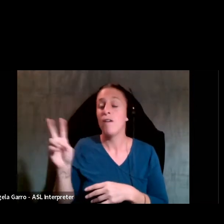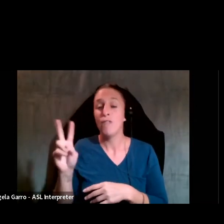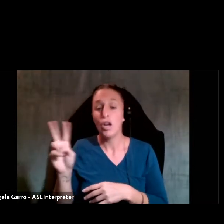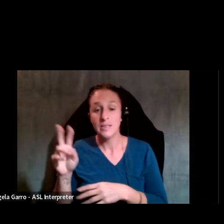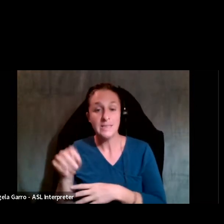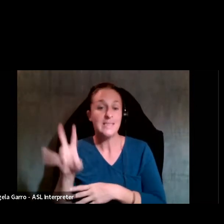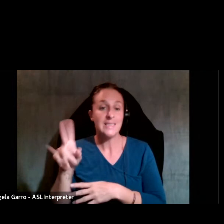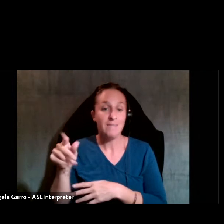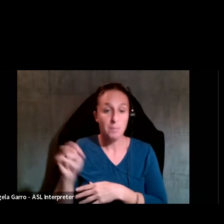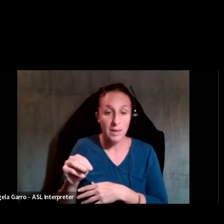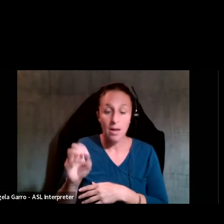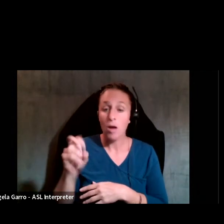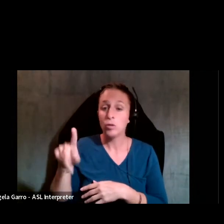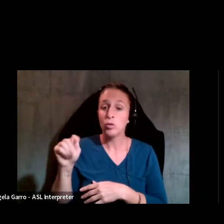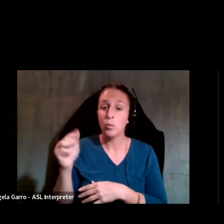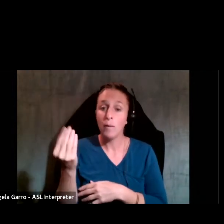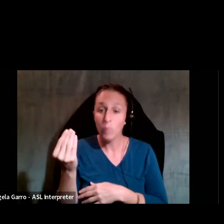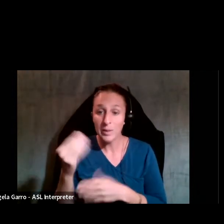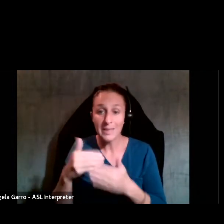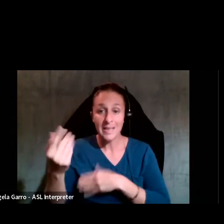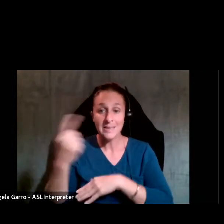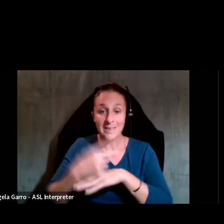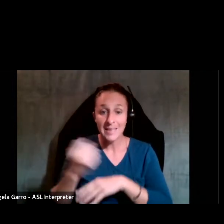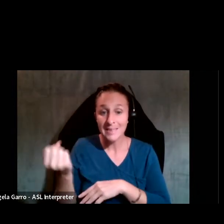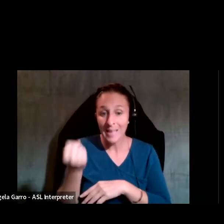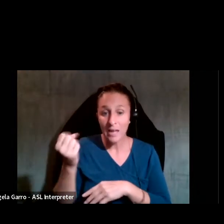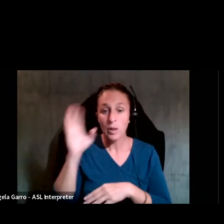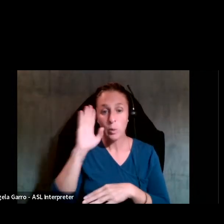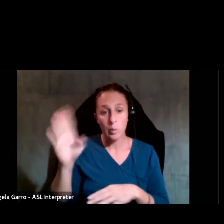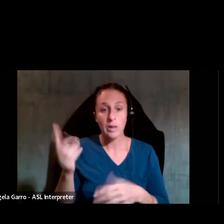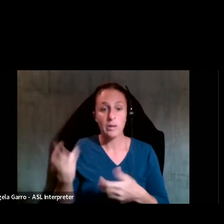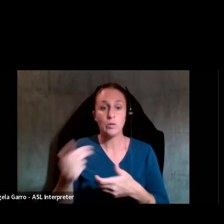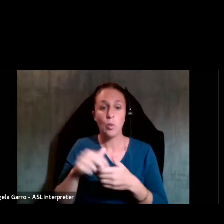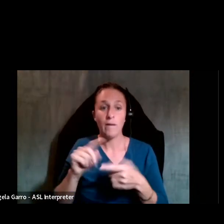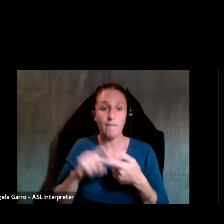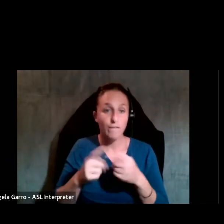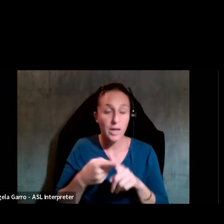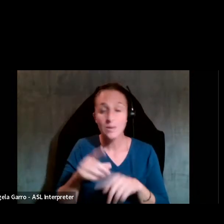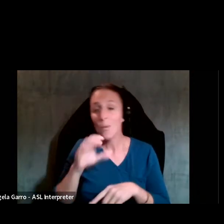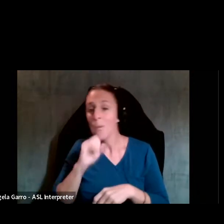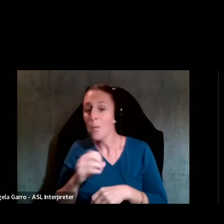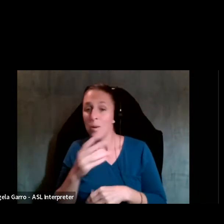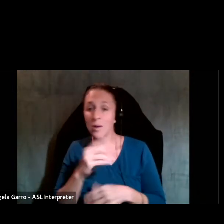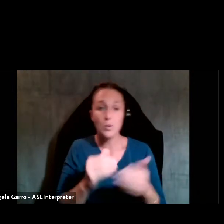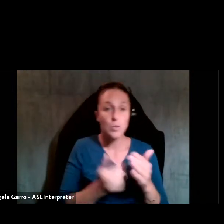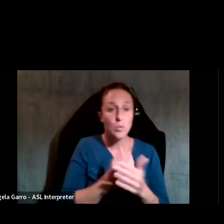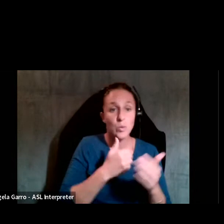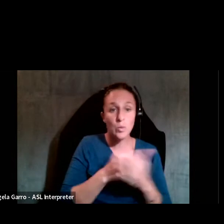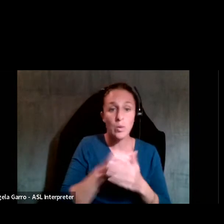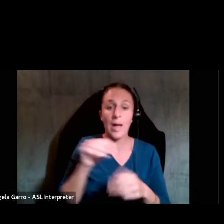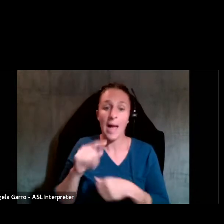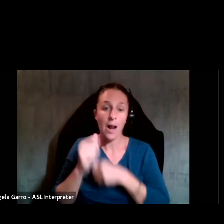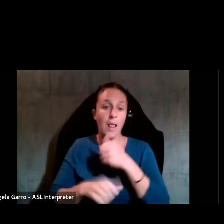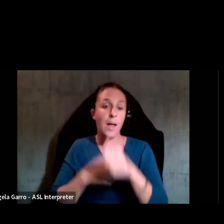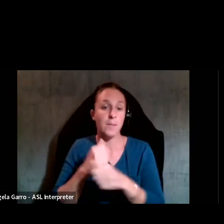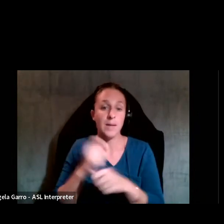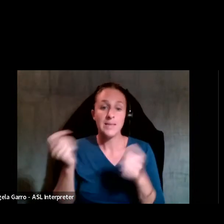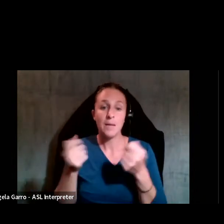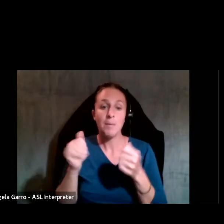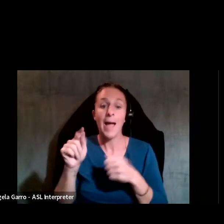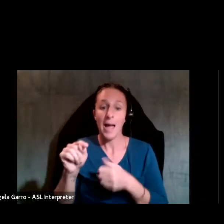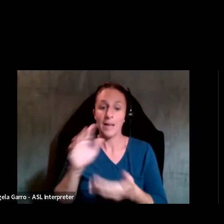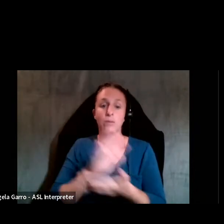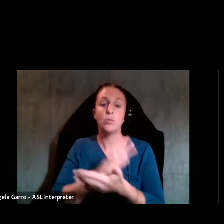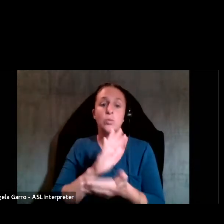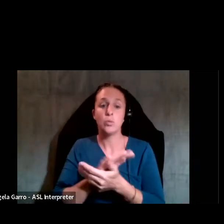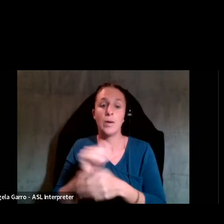On October 14th, the next day on Saturday, we're going to join friends old and new at an alumni celebration at the school